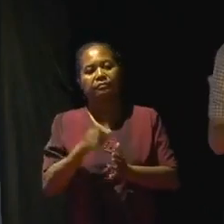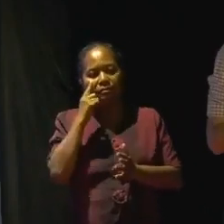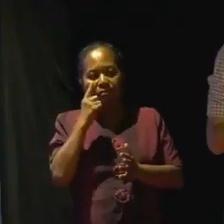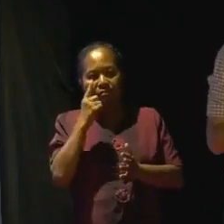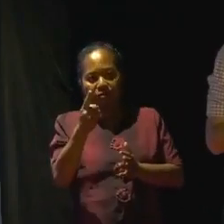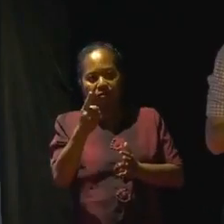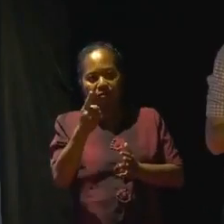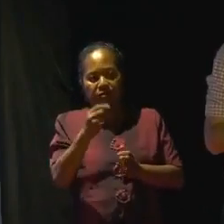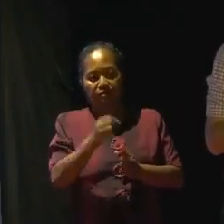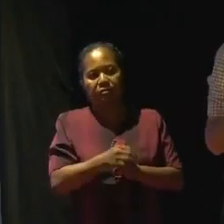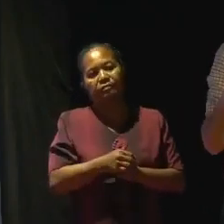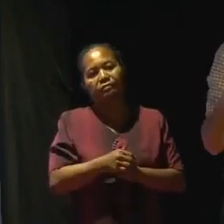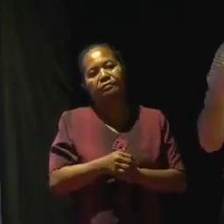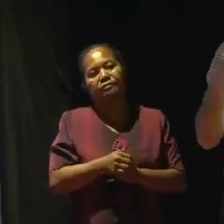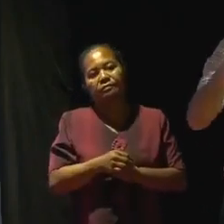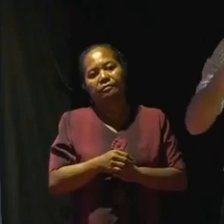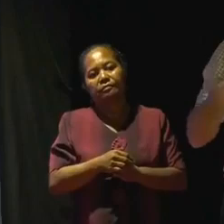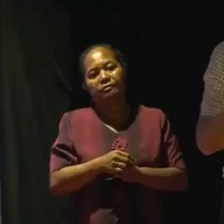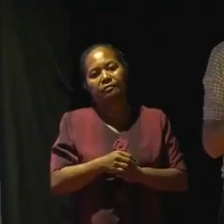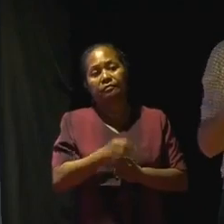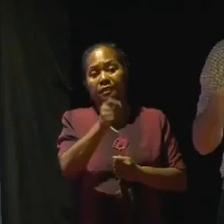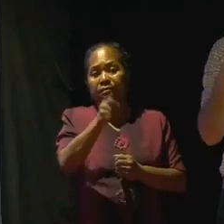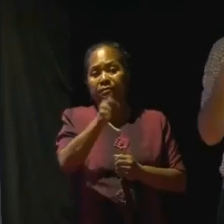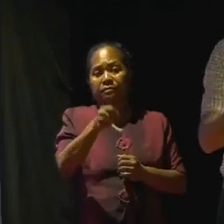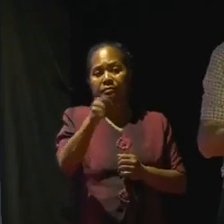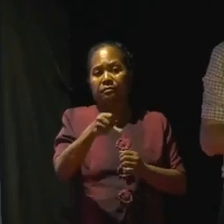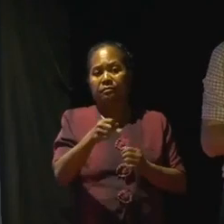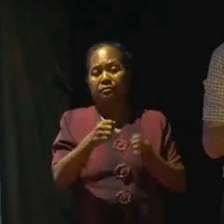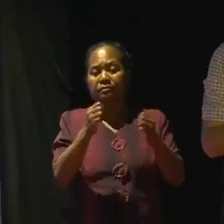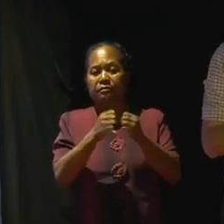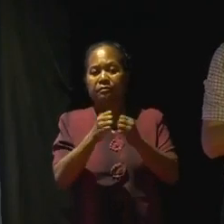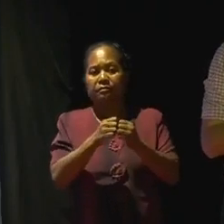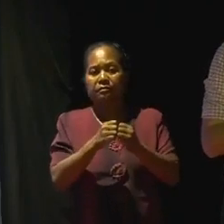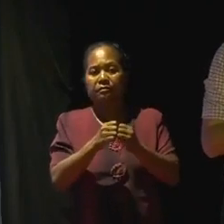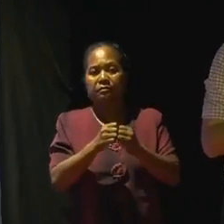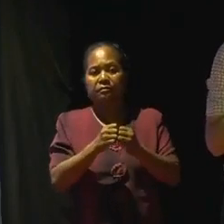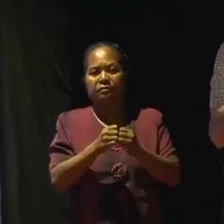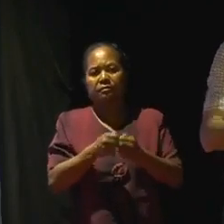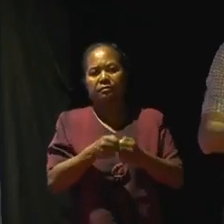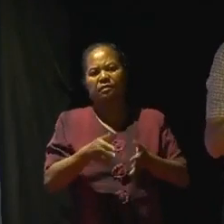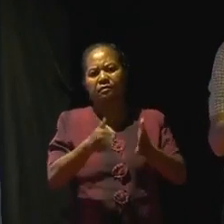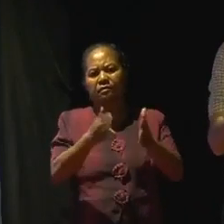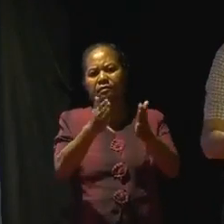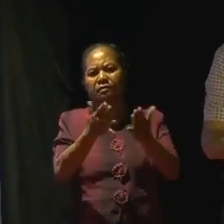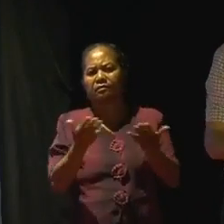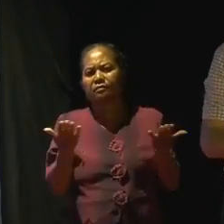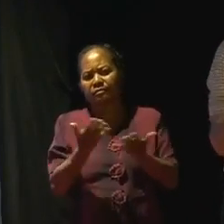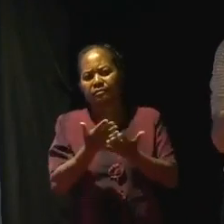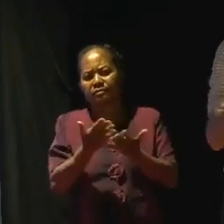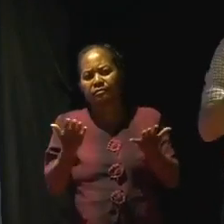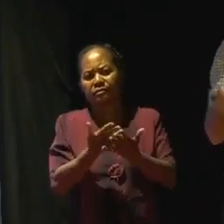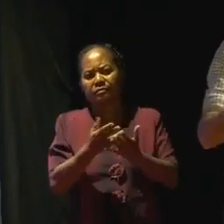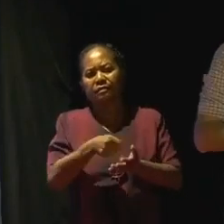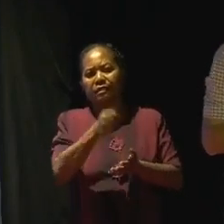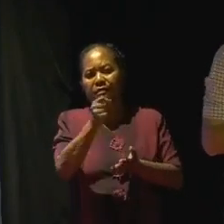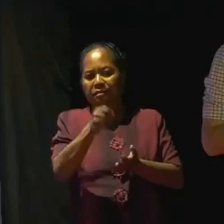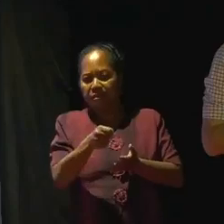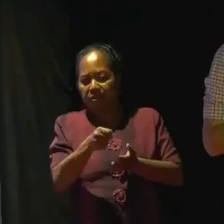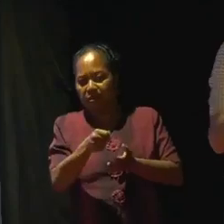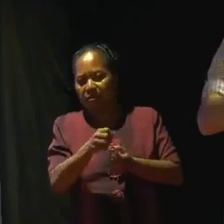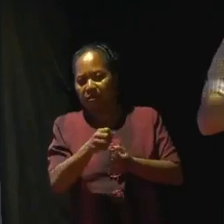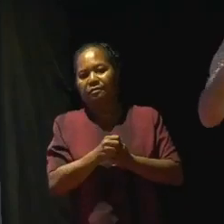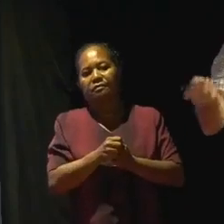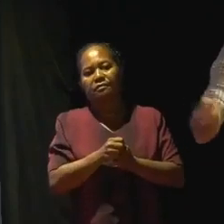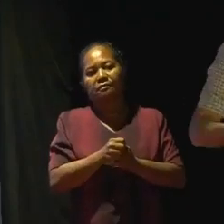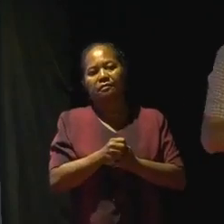instant because you swipe your card, but the time it takes for you to actually travel down to where a terminal is and then swipe your card, that's technically